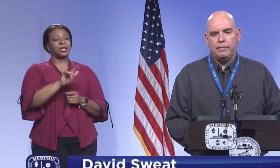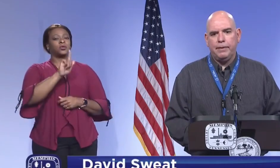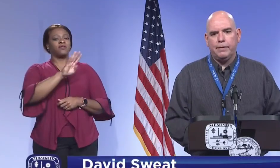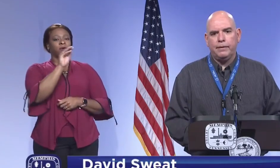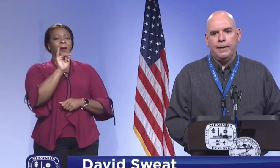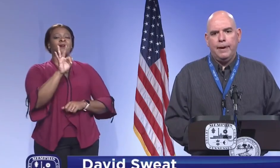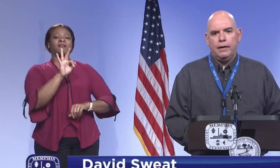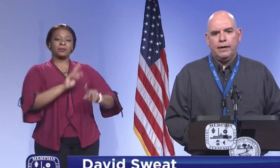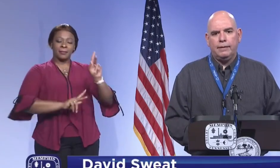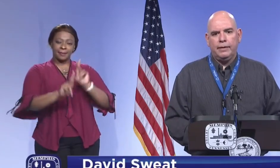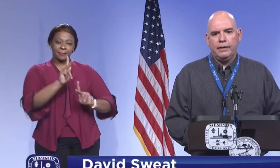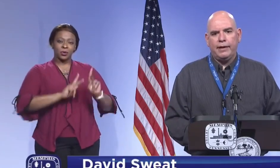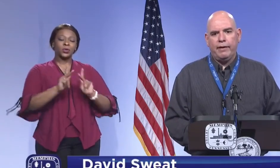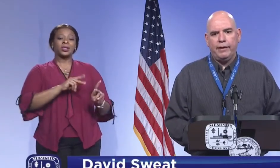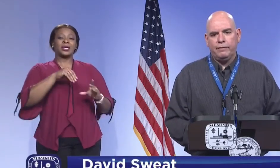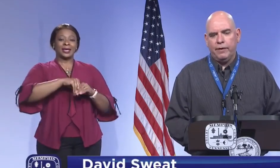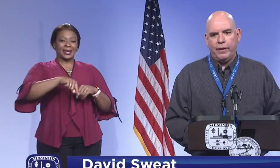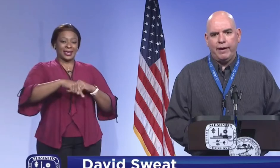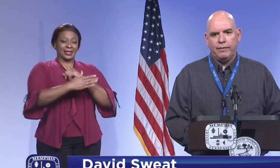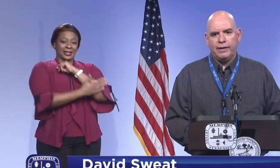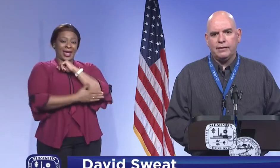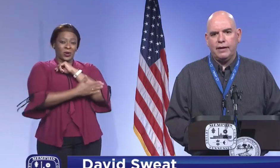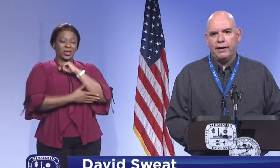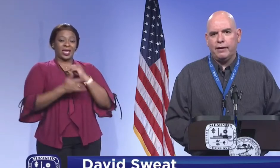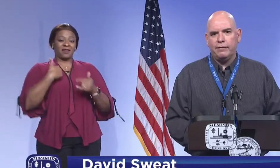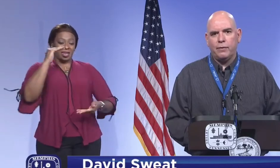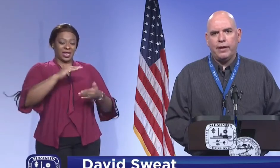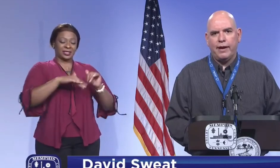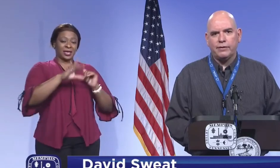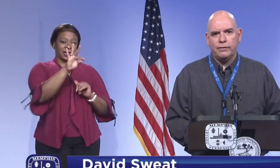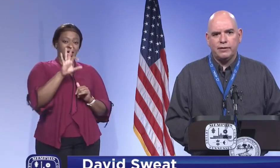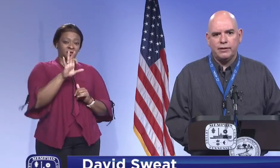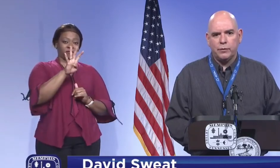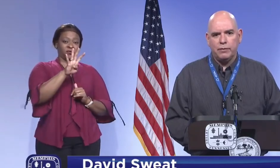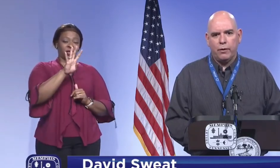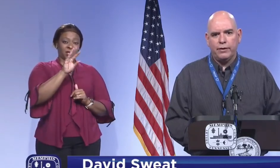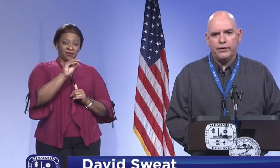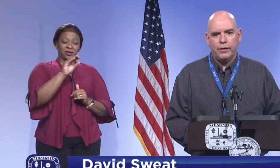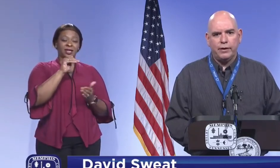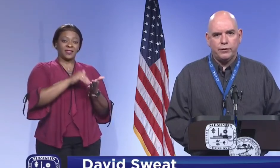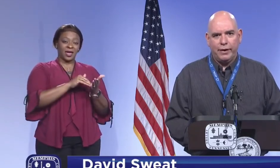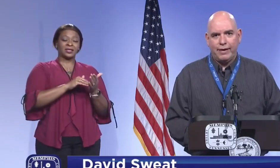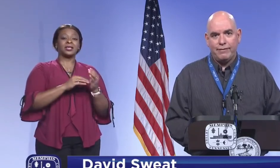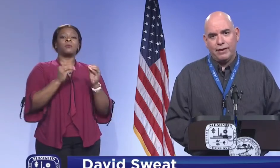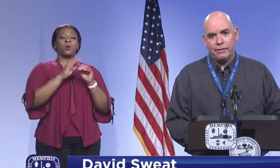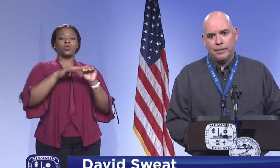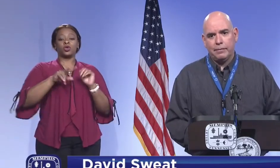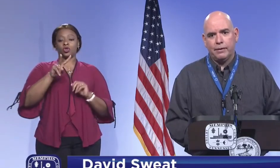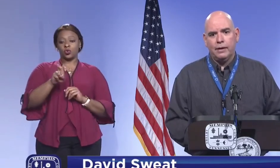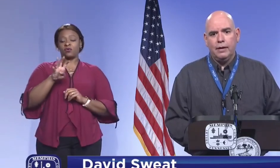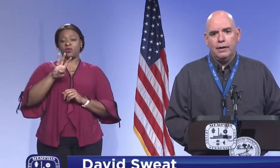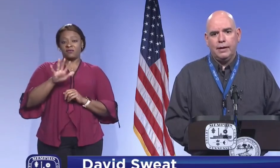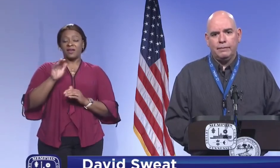the people in the county if we have less than 940,000 residents with more than 225,000